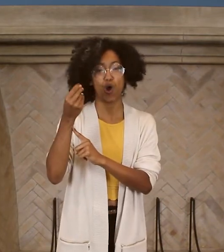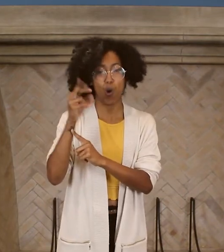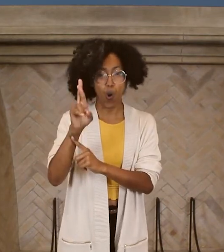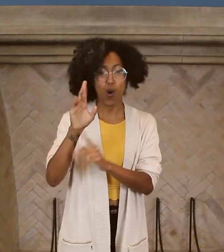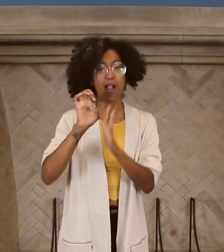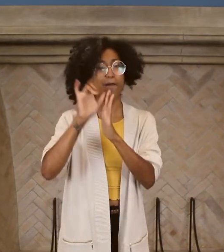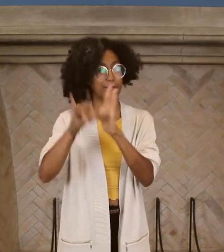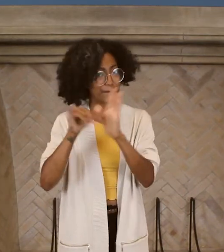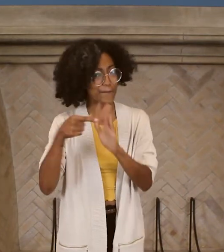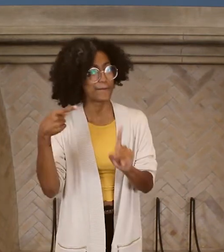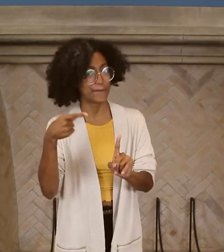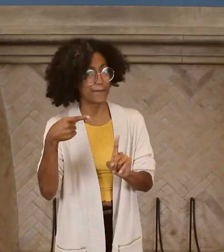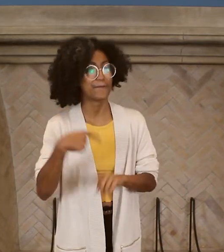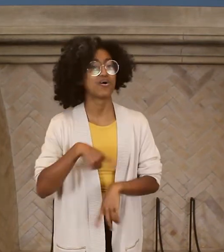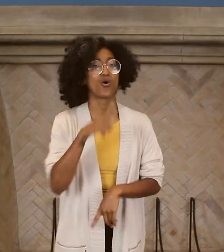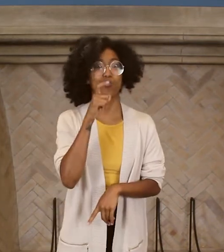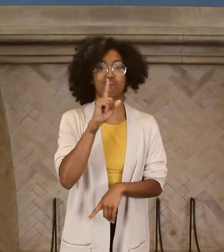until I met Emily Grigor.